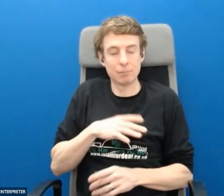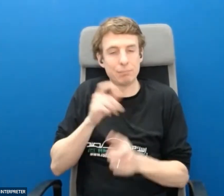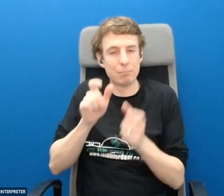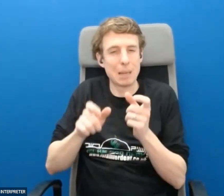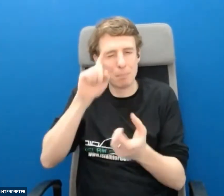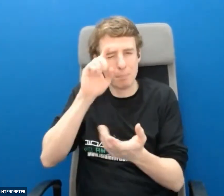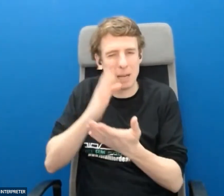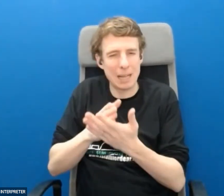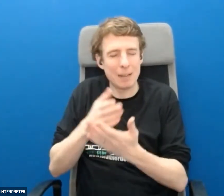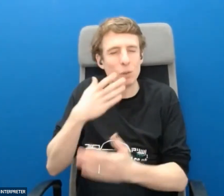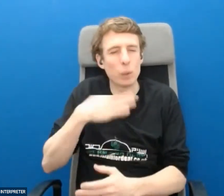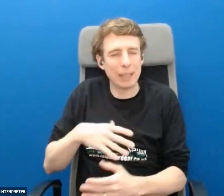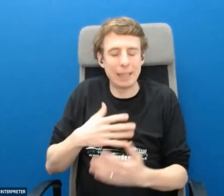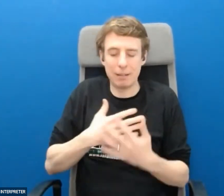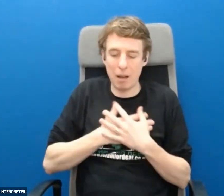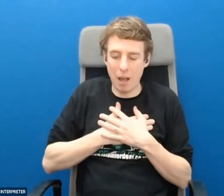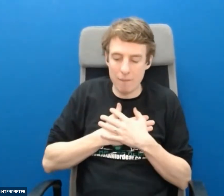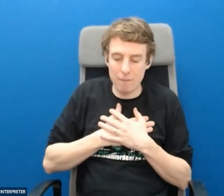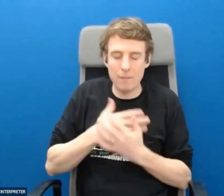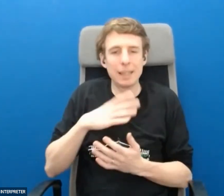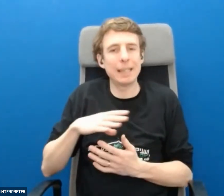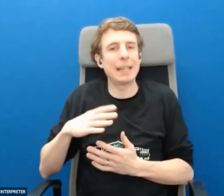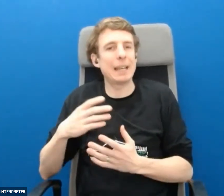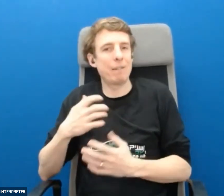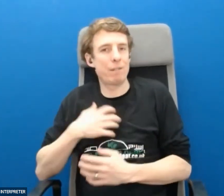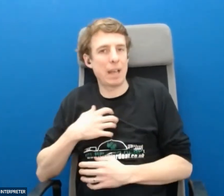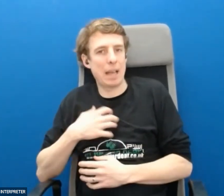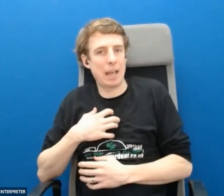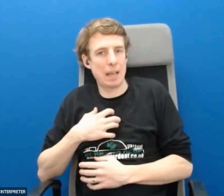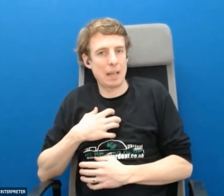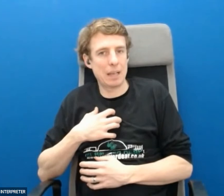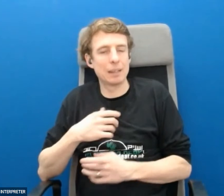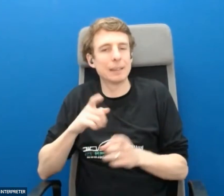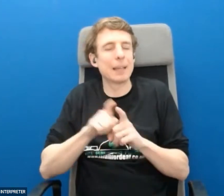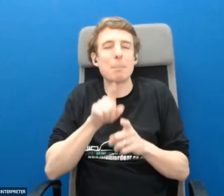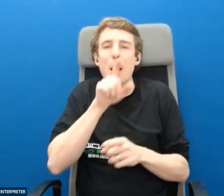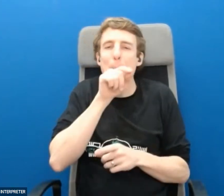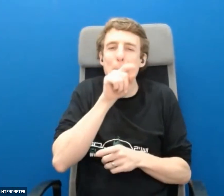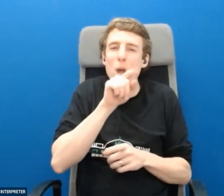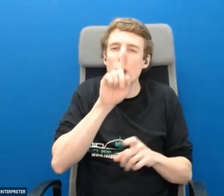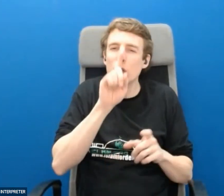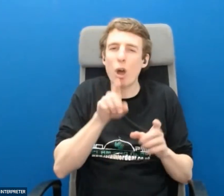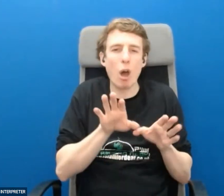similitude between the believer and the bird. So